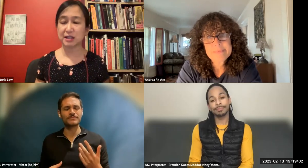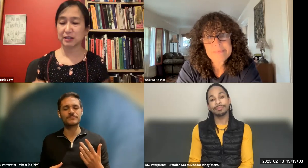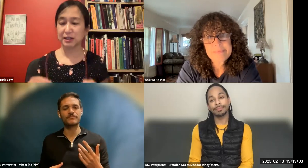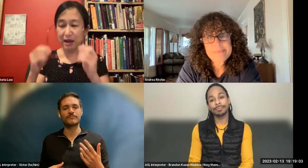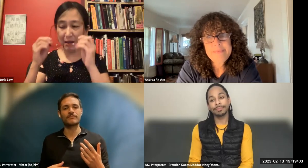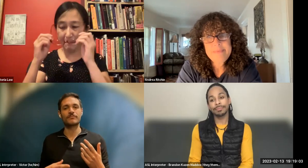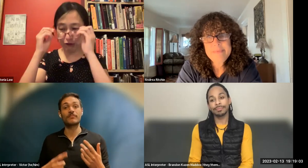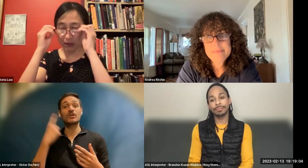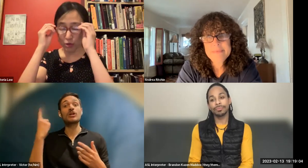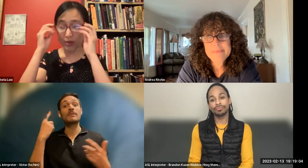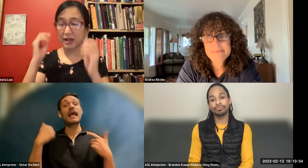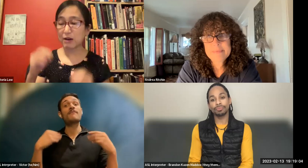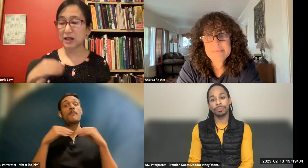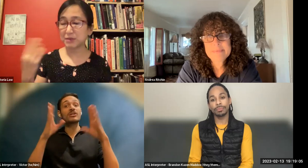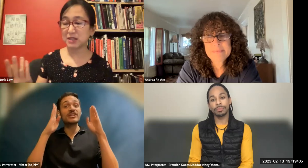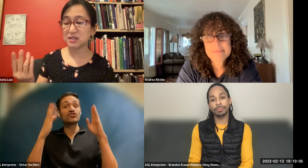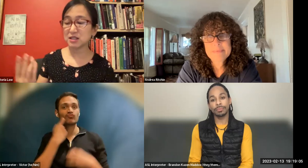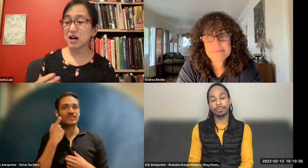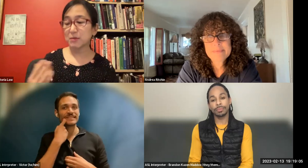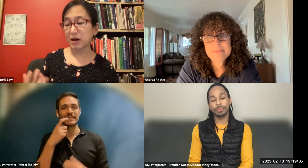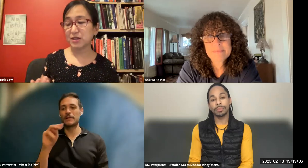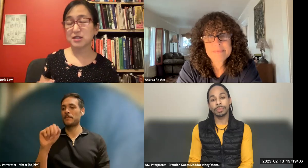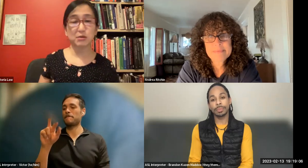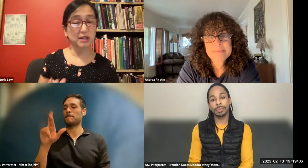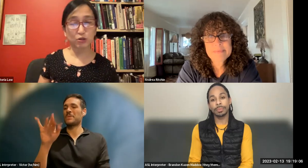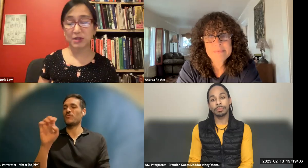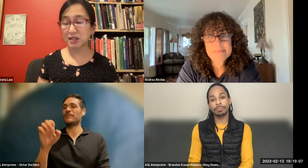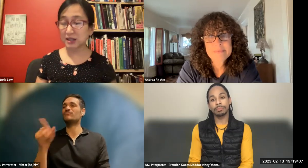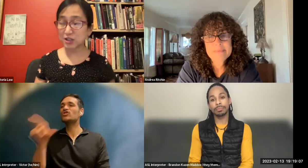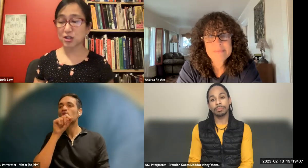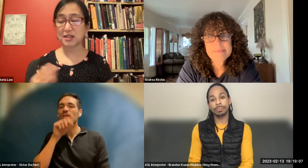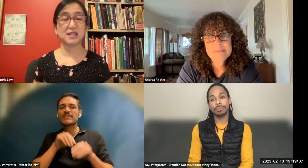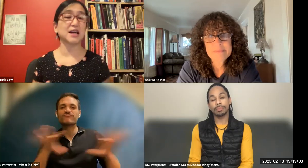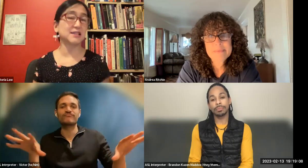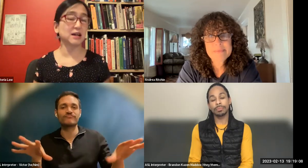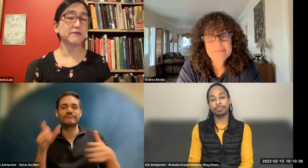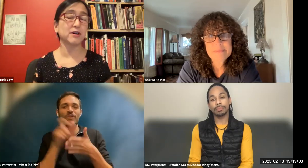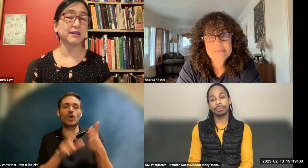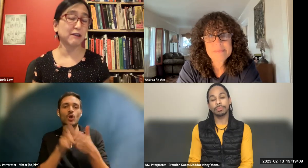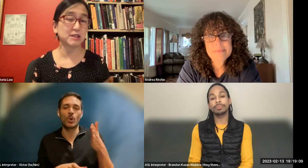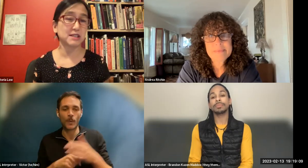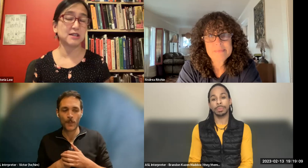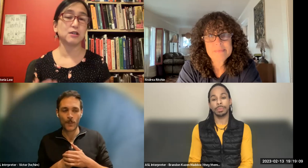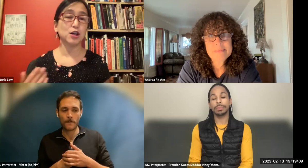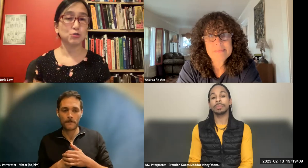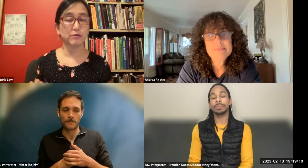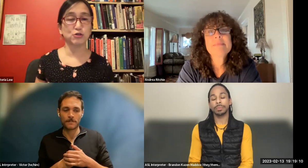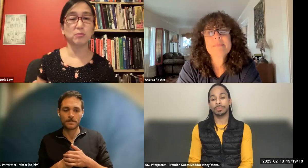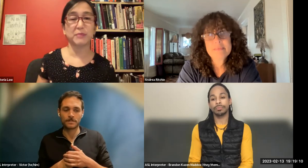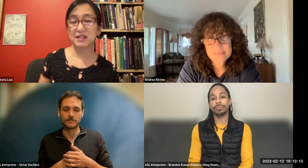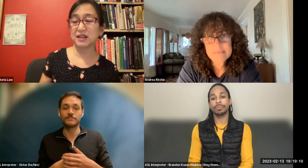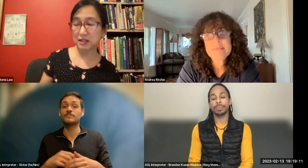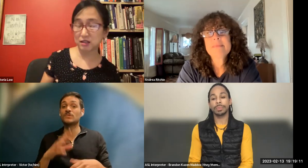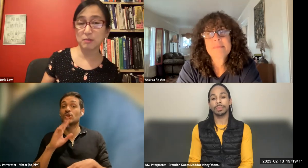attention recently, Mariame tweeted out a piece about this. There's another piece in The Nation, is this idea of a guaranteed